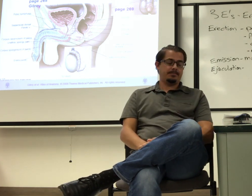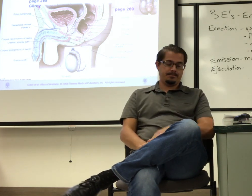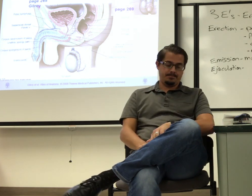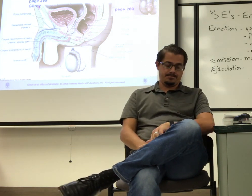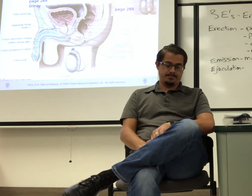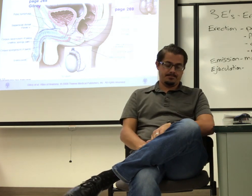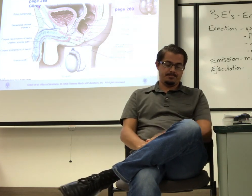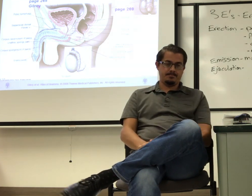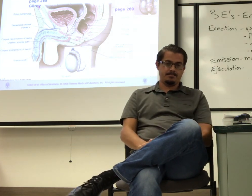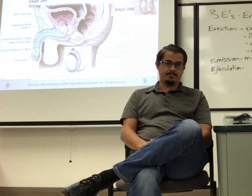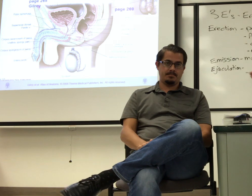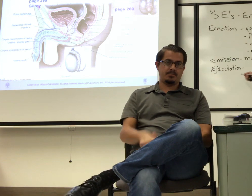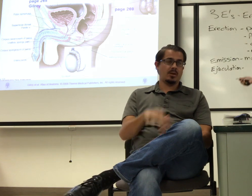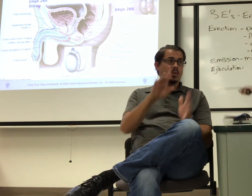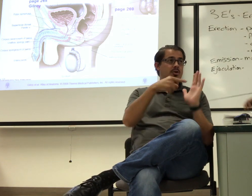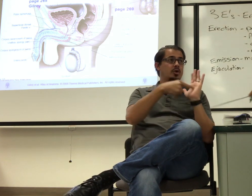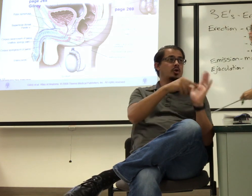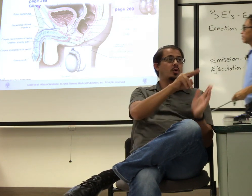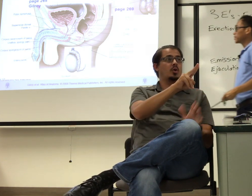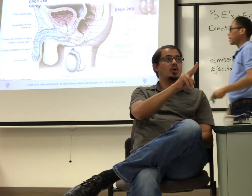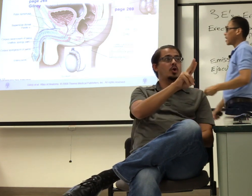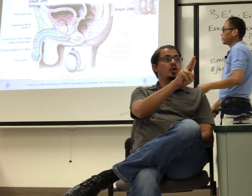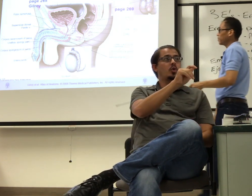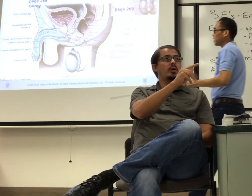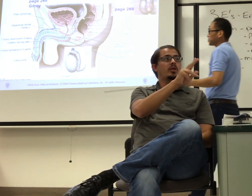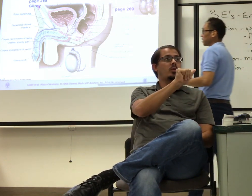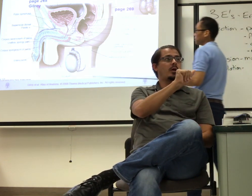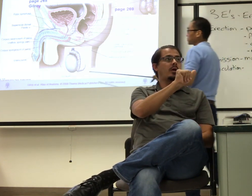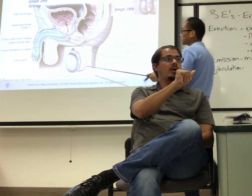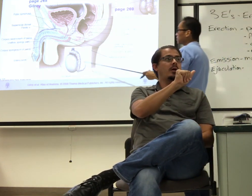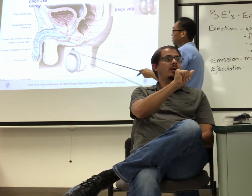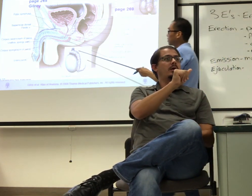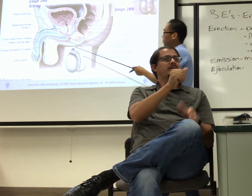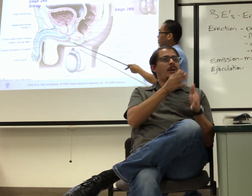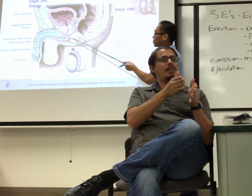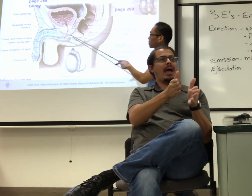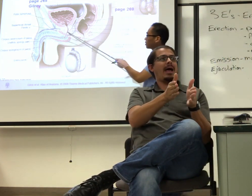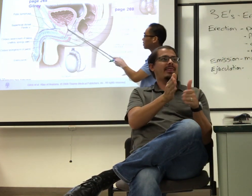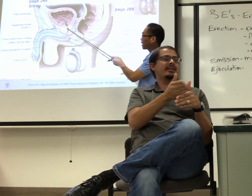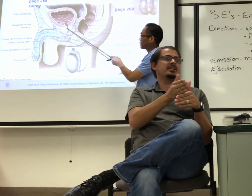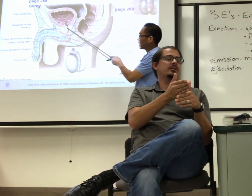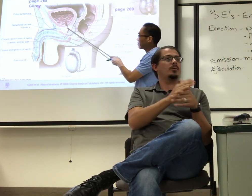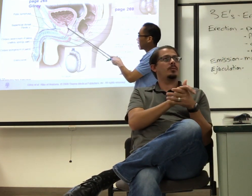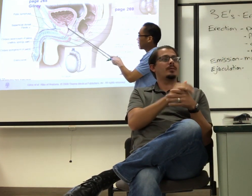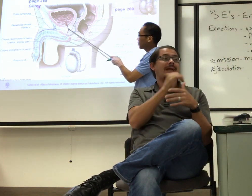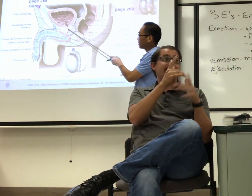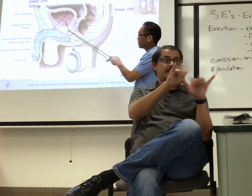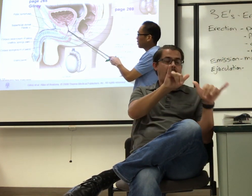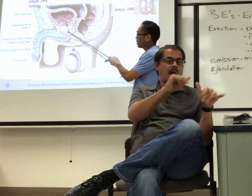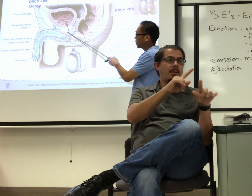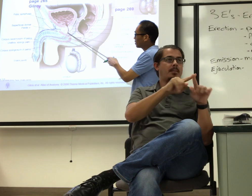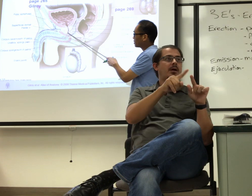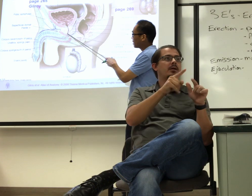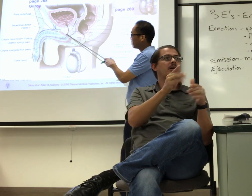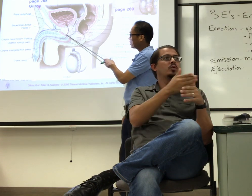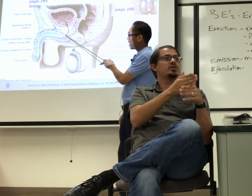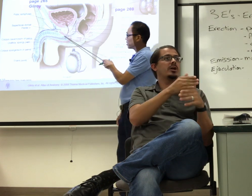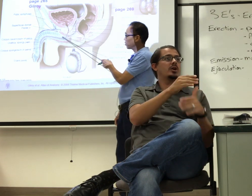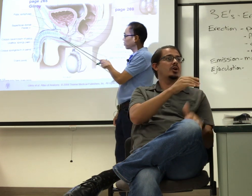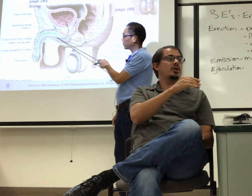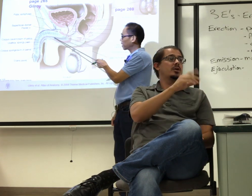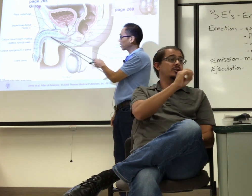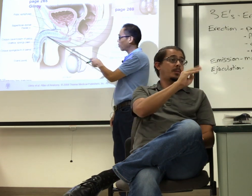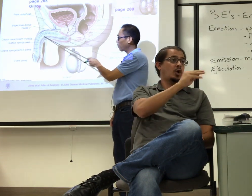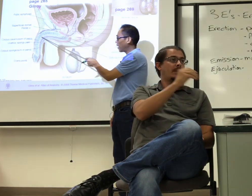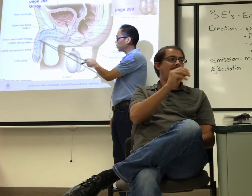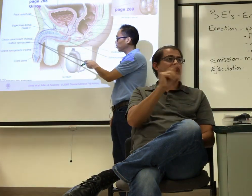I'm going to point out the urethra one more time. It's a conduit that shares, well, not at the same time, but semen and